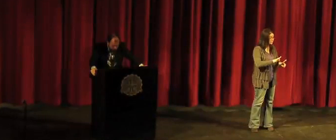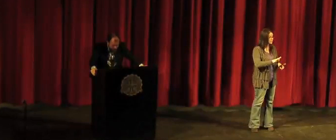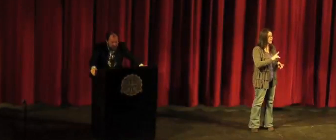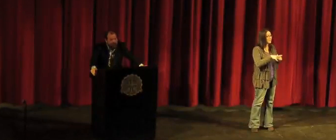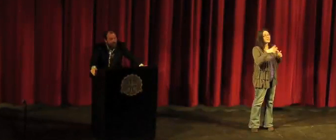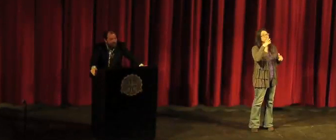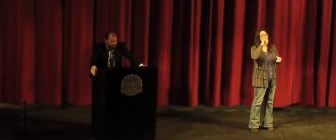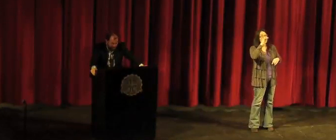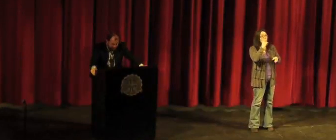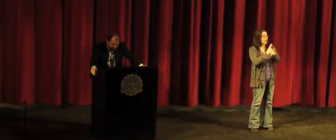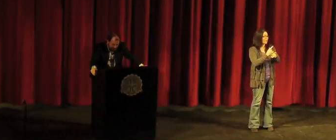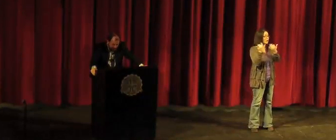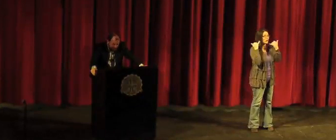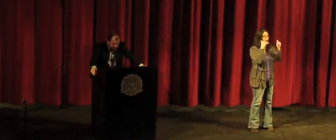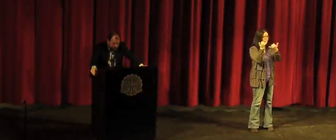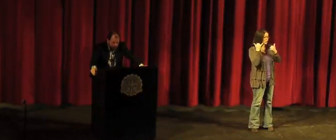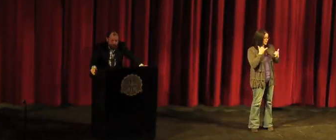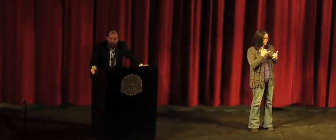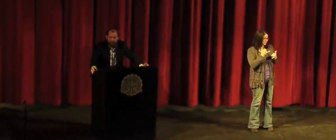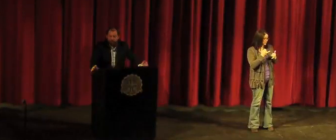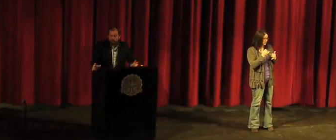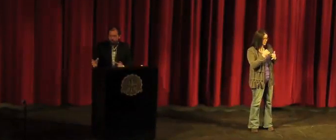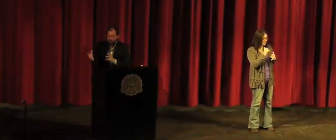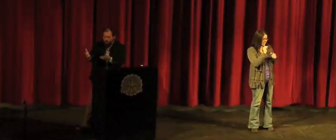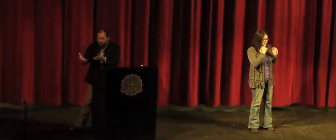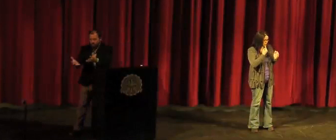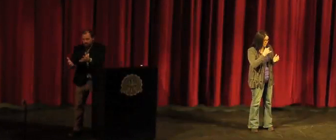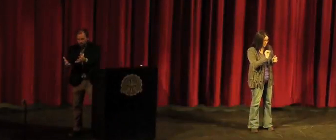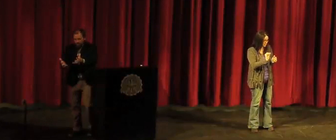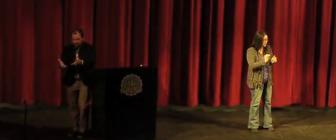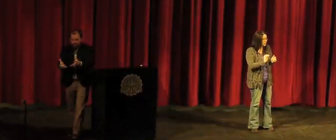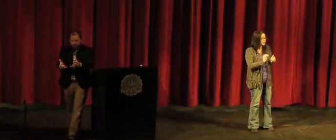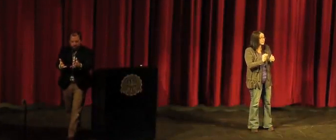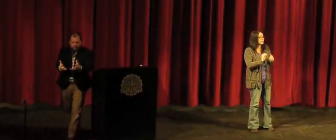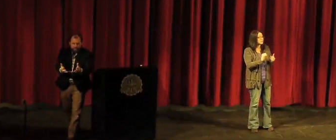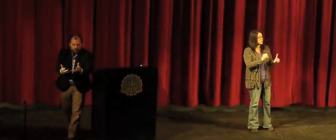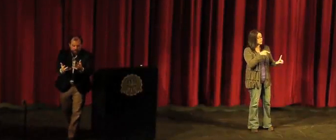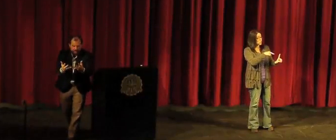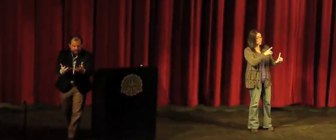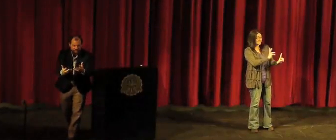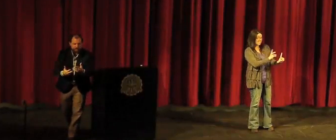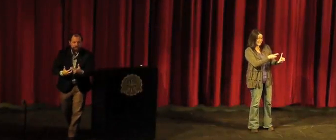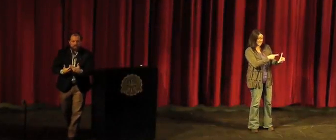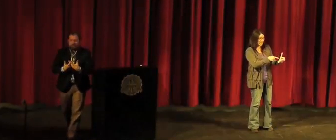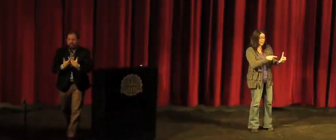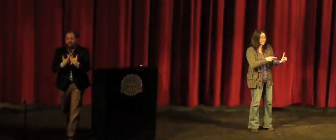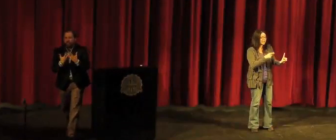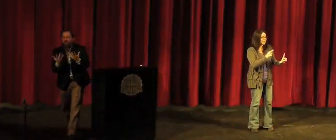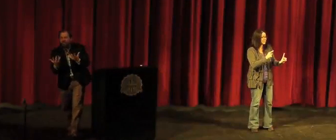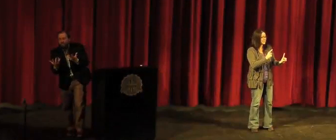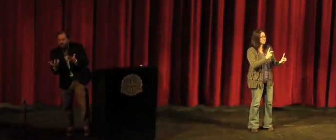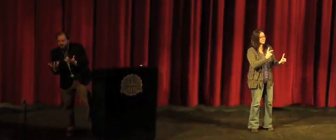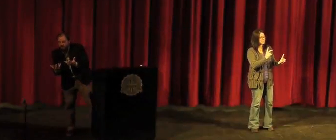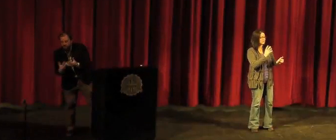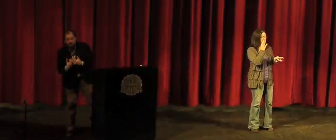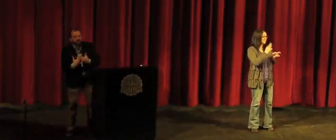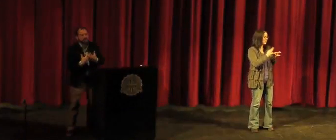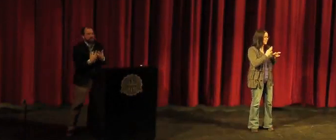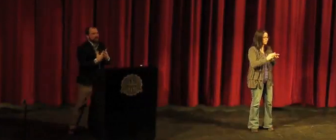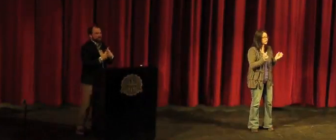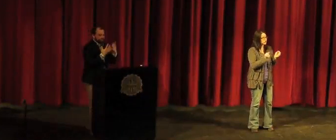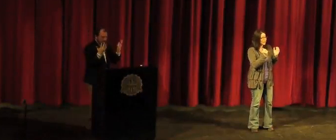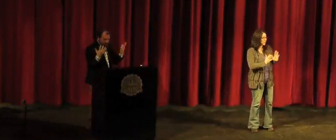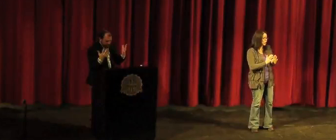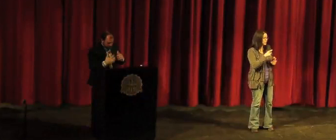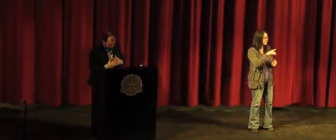older brother Edward on the other. So George's, Bertie's most faithful cheerleader is his wife, Elizabeth, who is